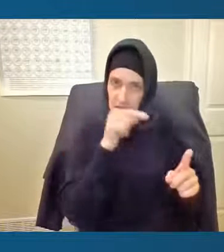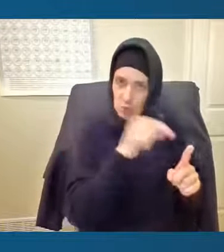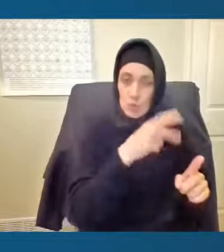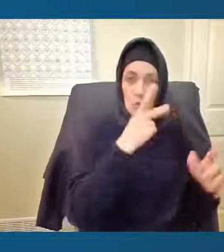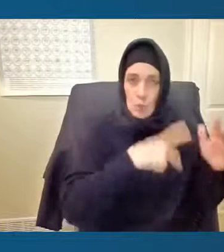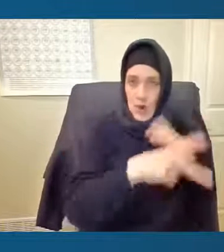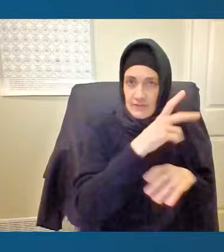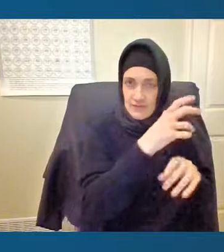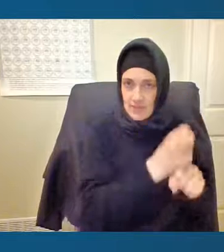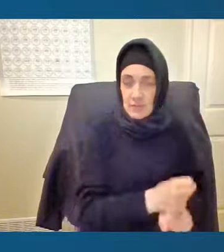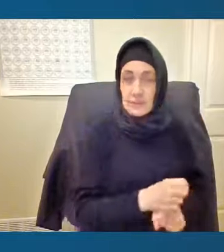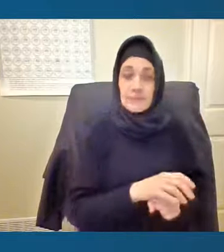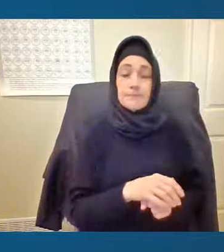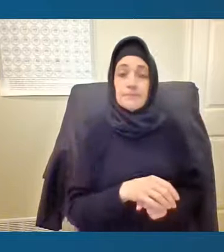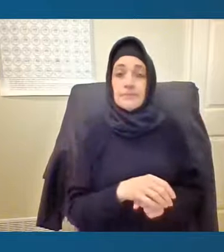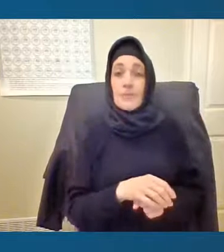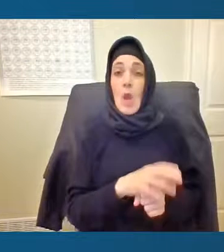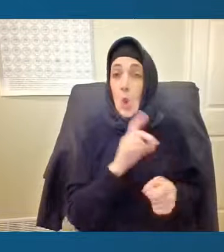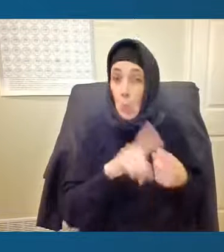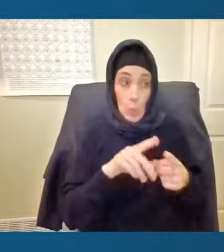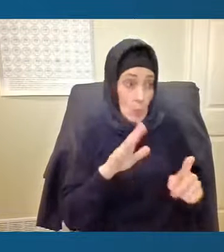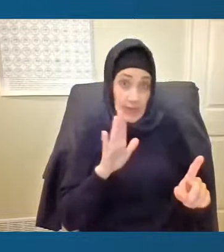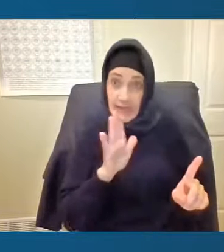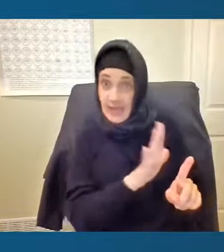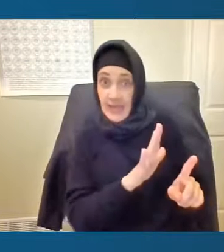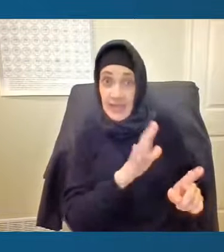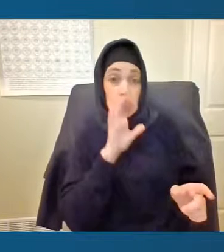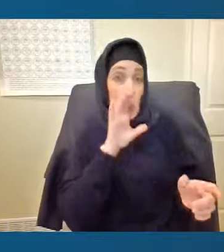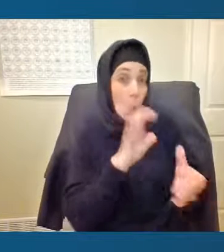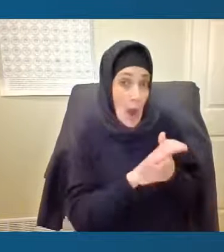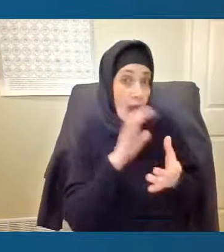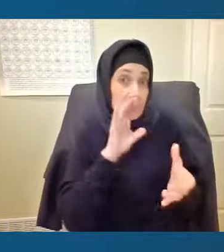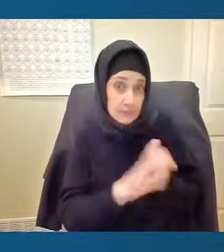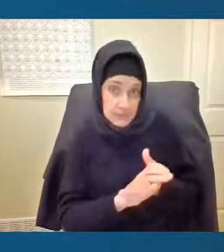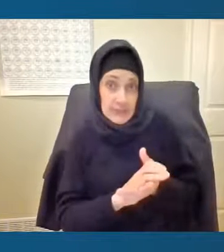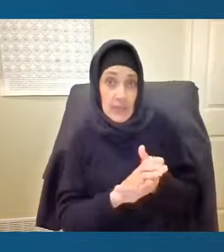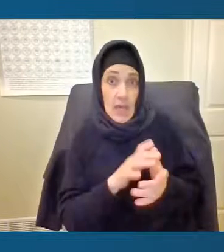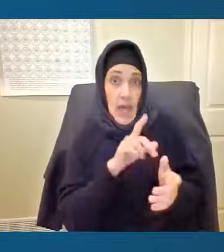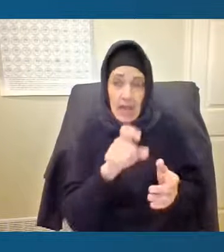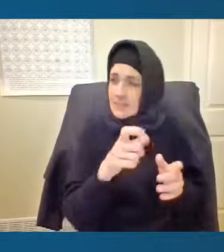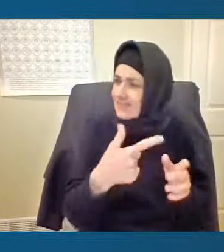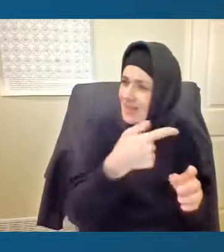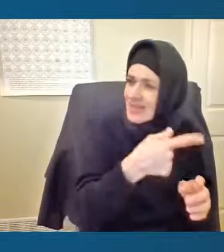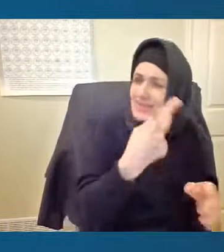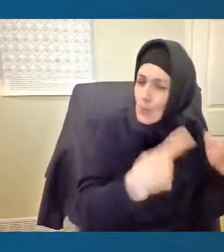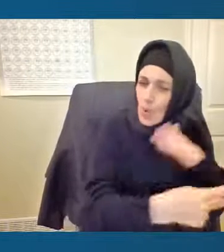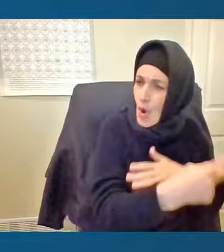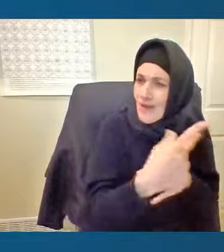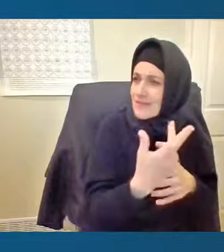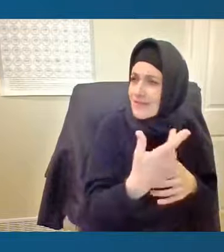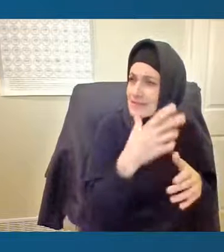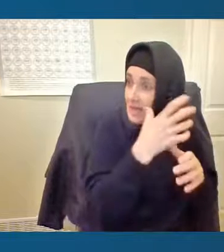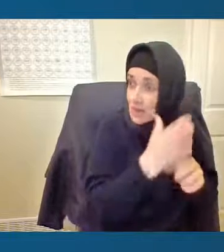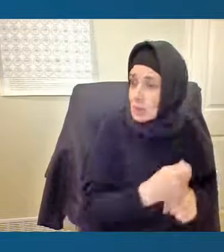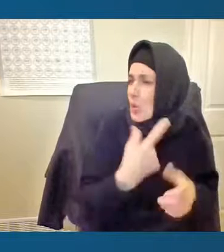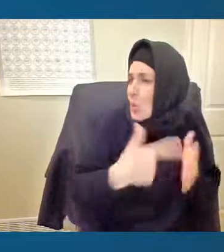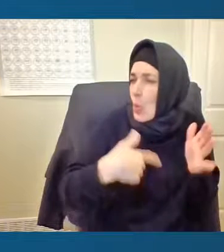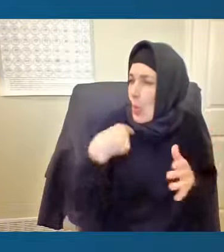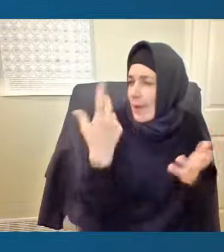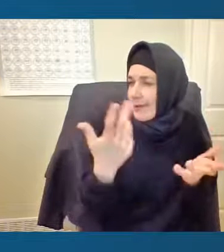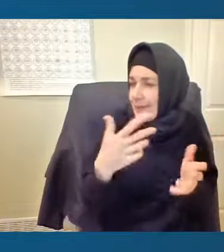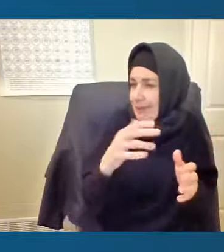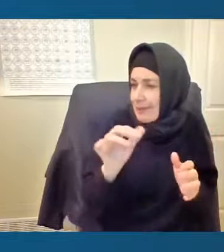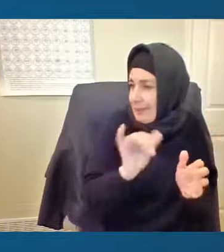the Azwaj Mutahara, his wives, were asked to describe what was Prophet Muhammad sallallahu alaihi wasallam like, they say kana yadhkurullah ala